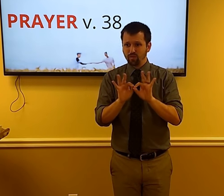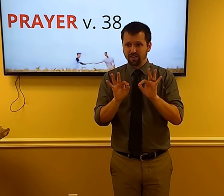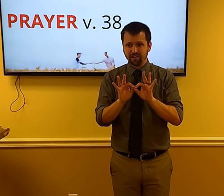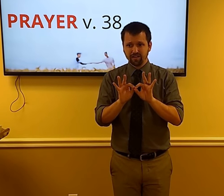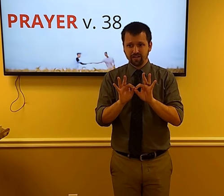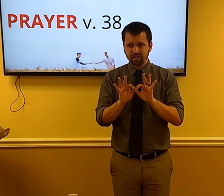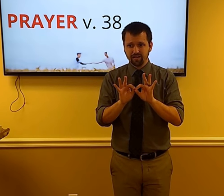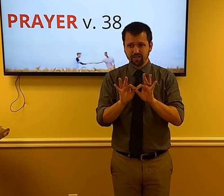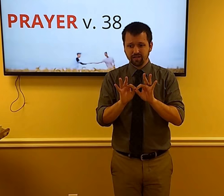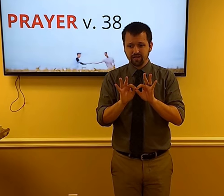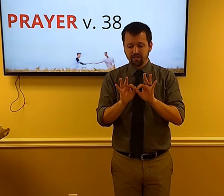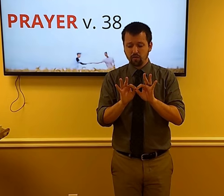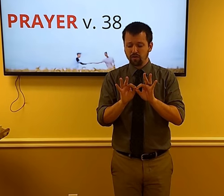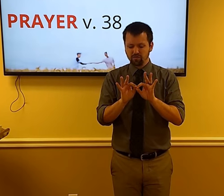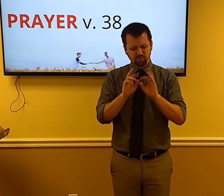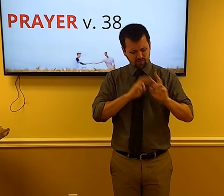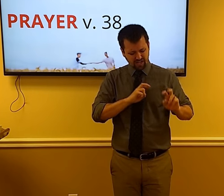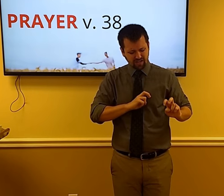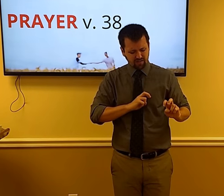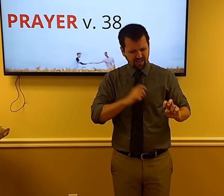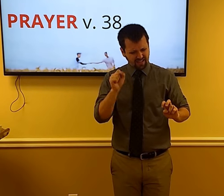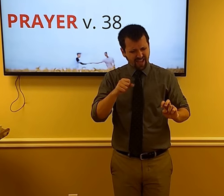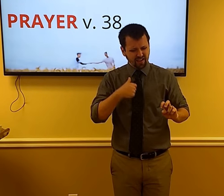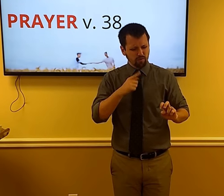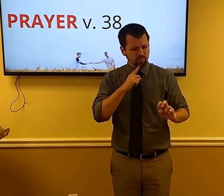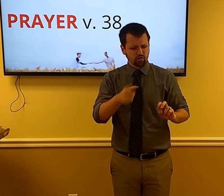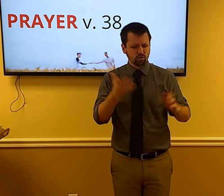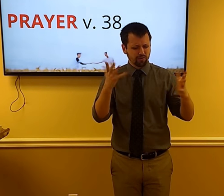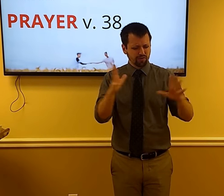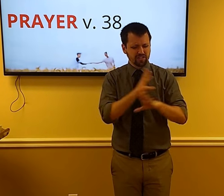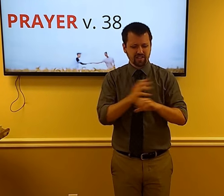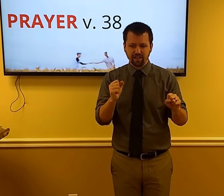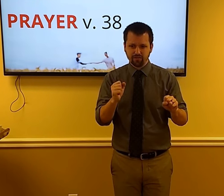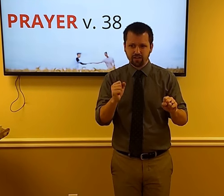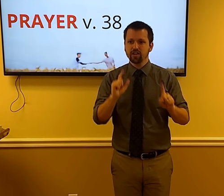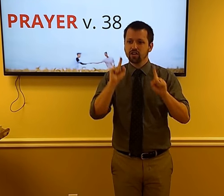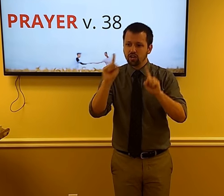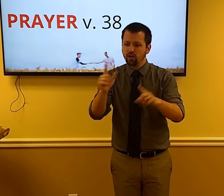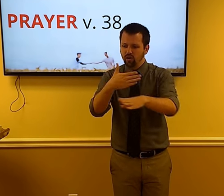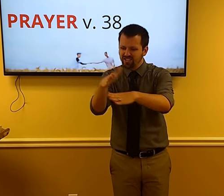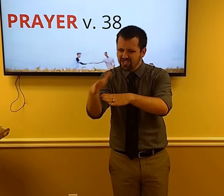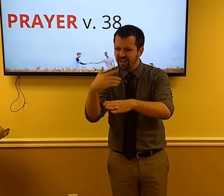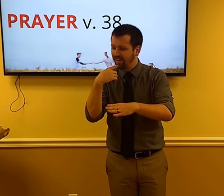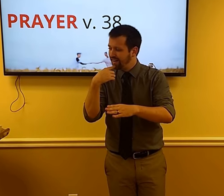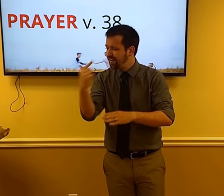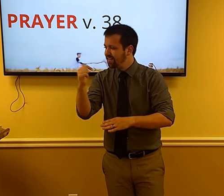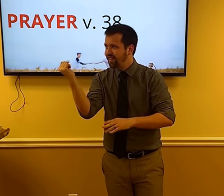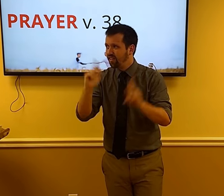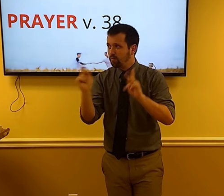important. So when you check and you say, yeah, you're true, finished saved, go, share, tell other